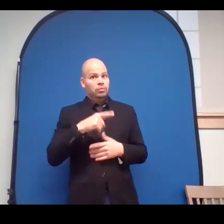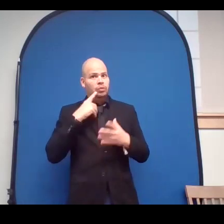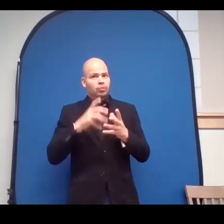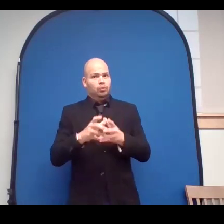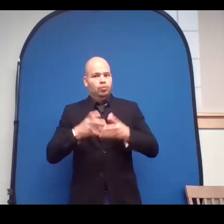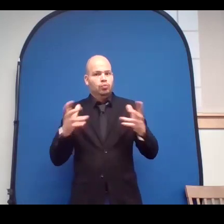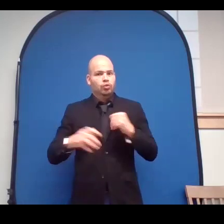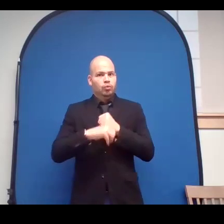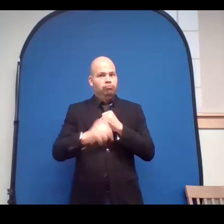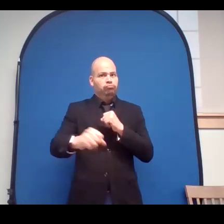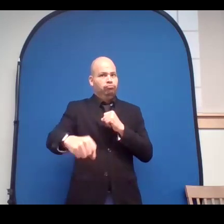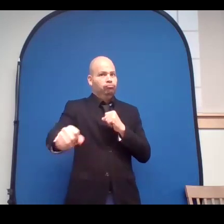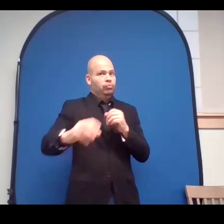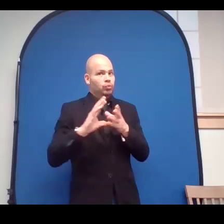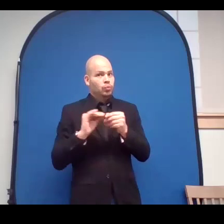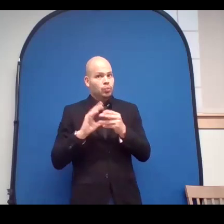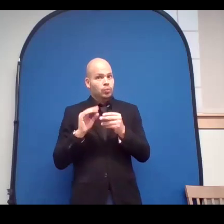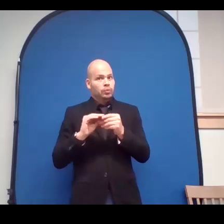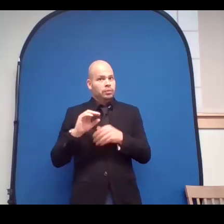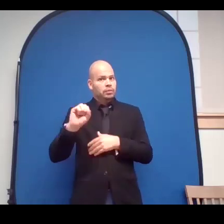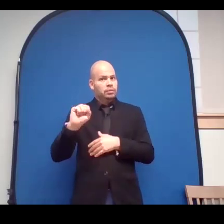or something along those lines? No, ma'am.